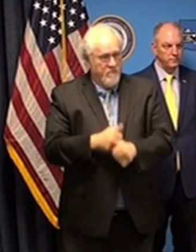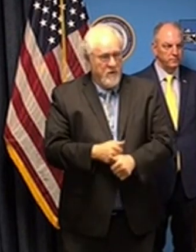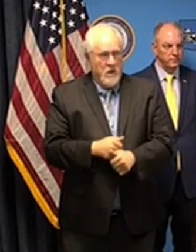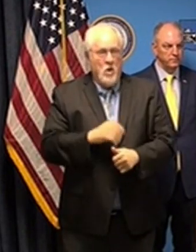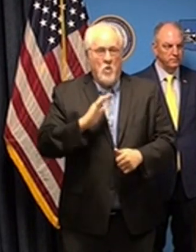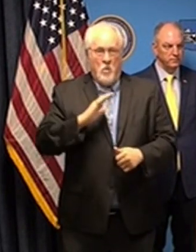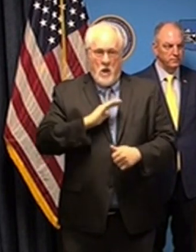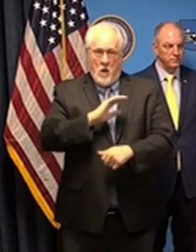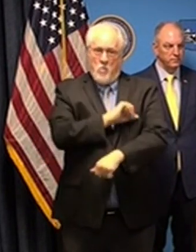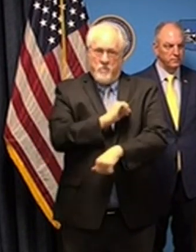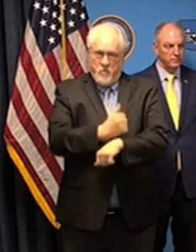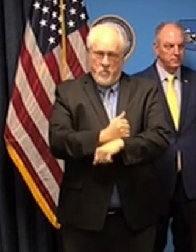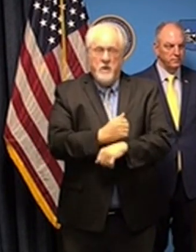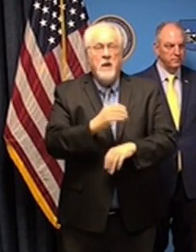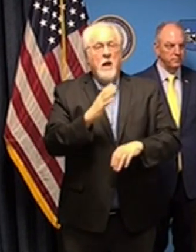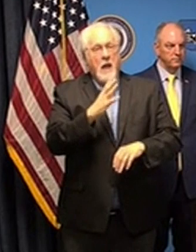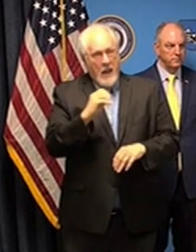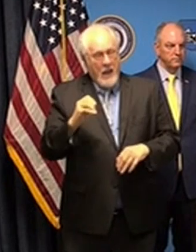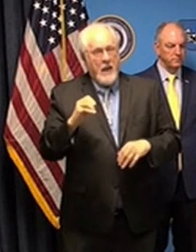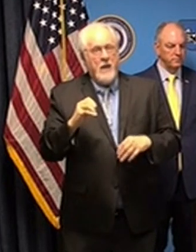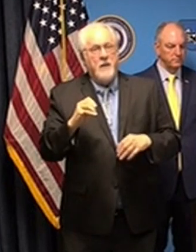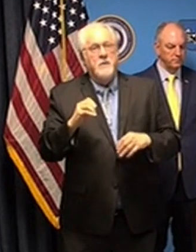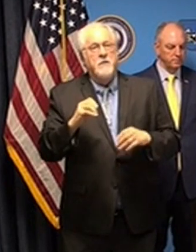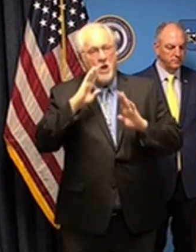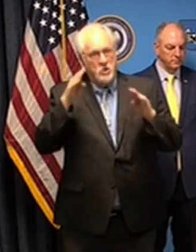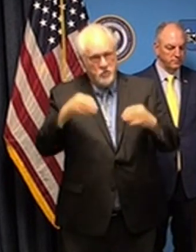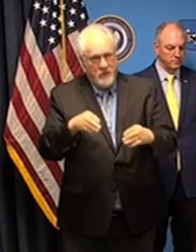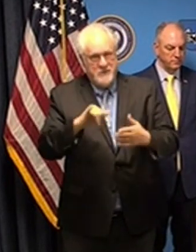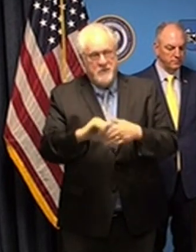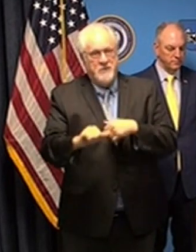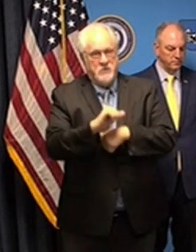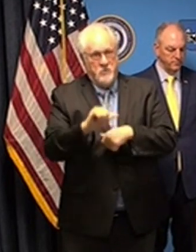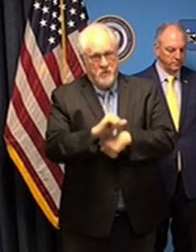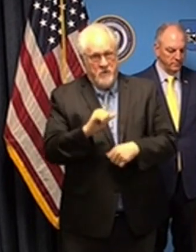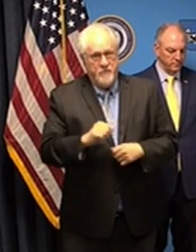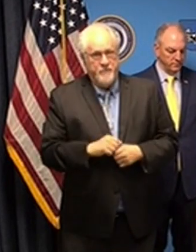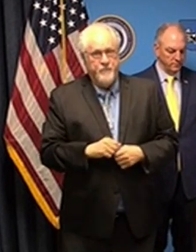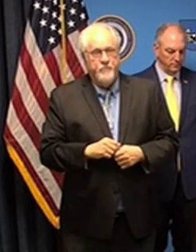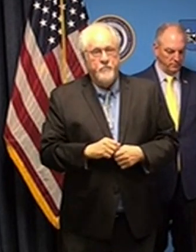scope of our authority while ensuring that we can address this threat.